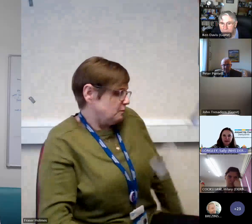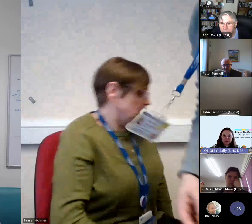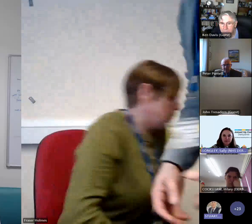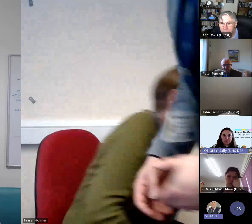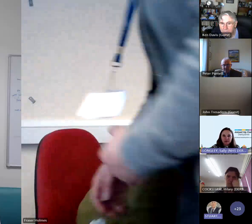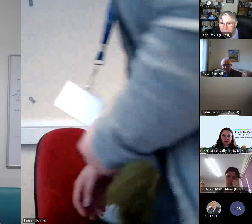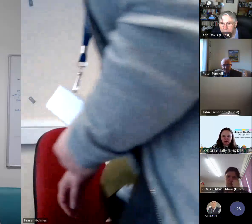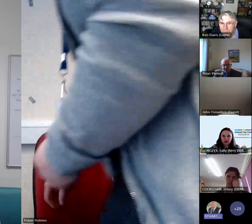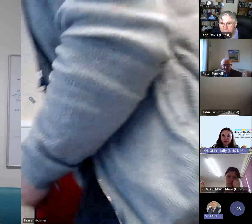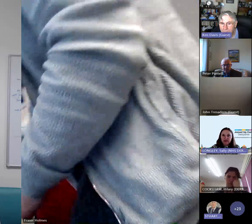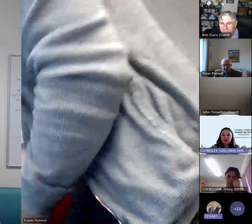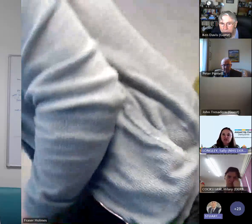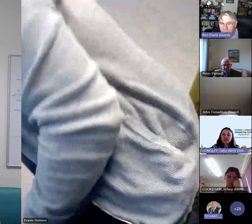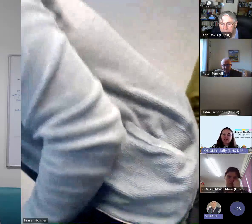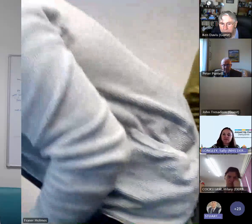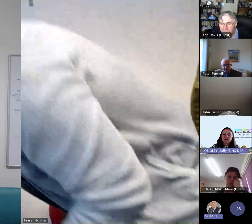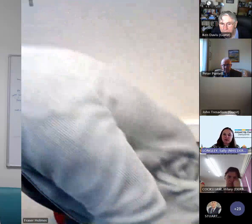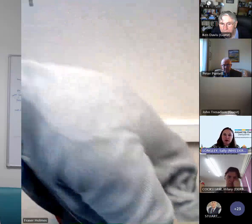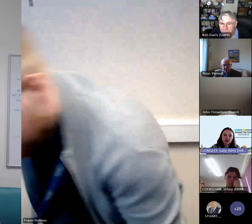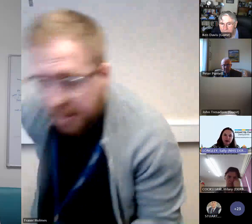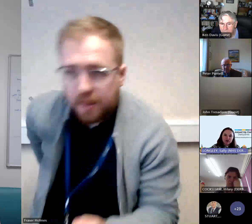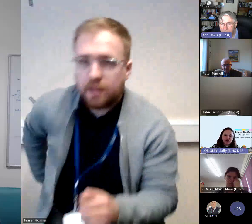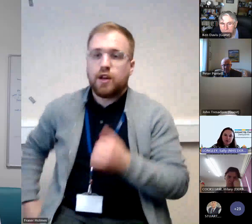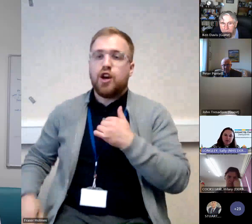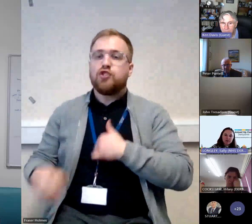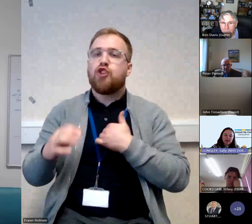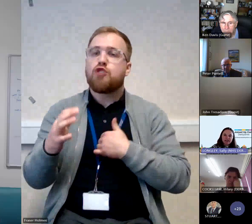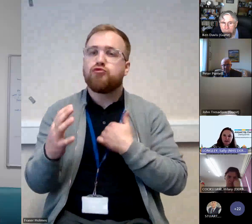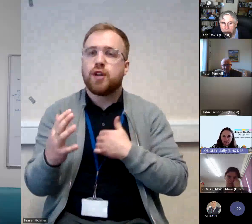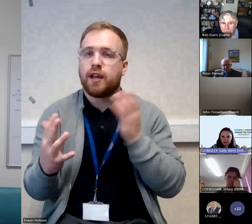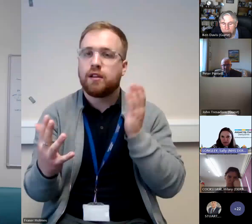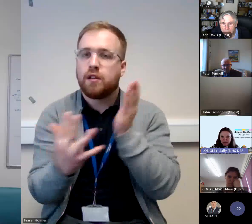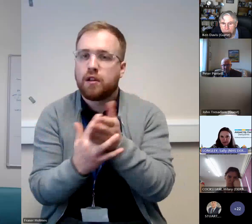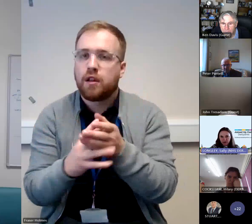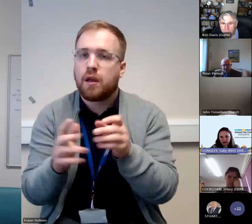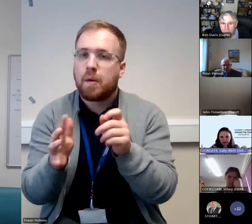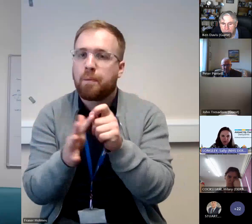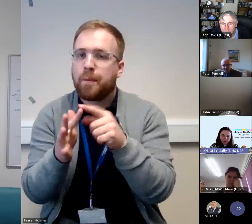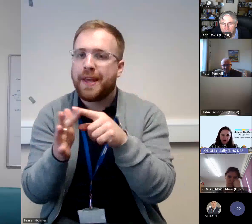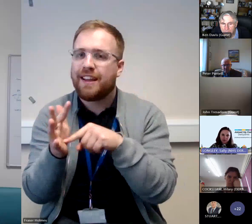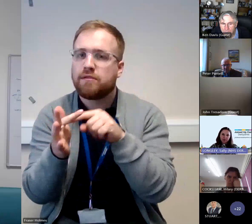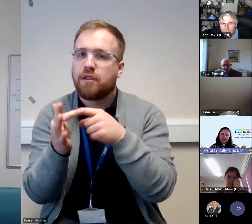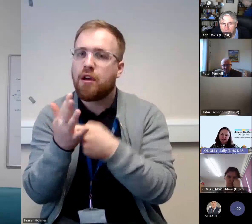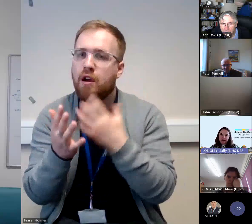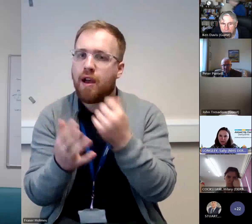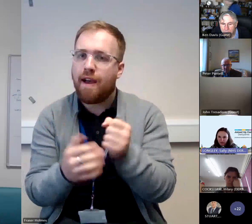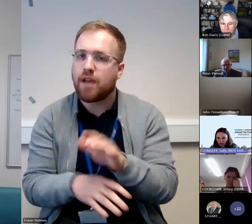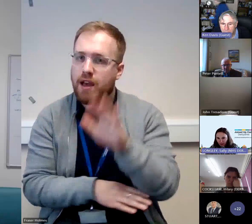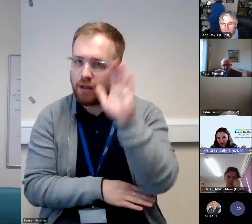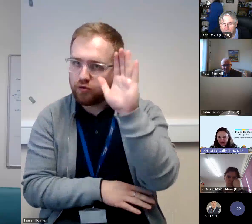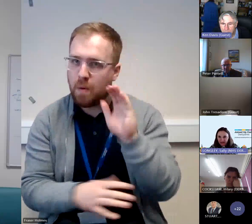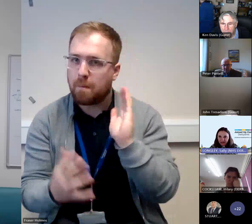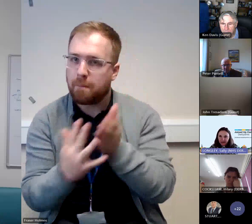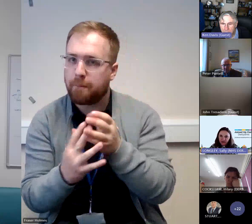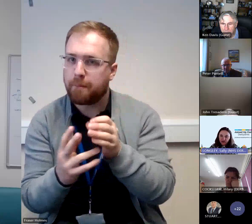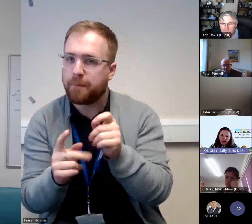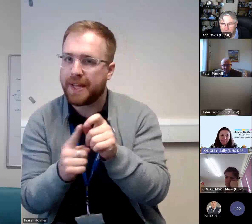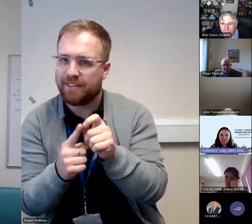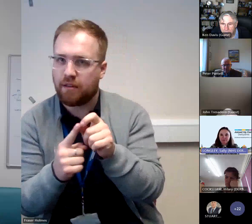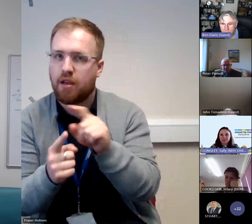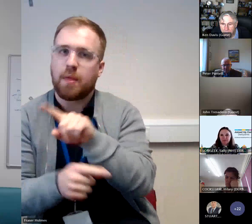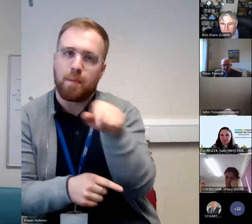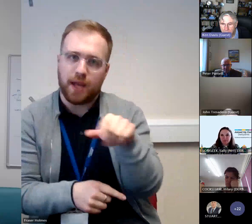Okay, the next question. I think sorry, Mark, I'll just come to Peter. I think Peter's got his hand up, so I'll come to Peter now, and then we'll go back to